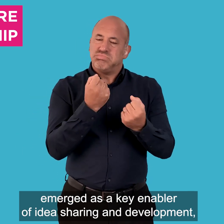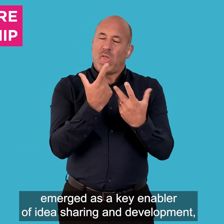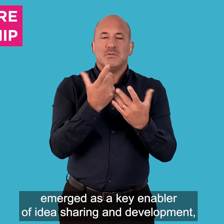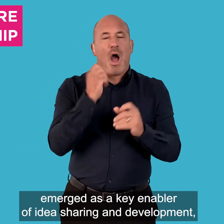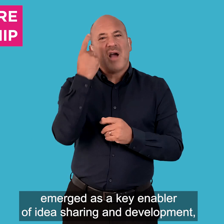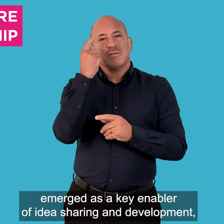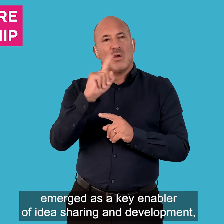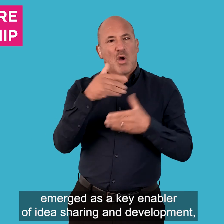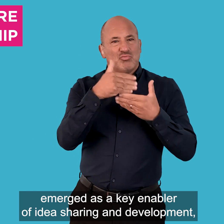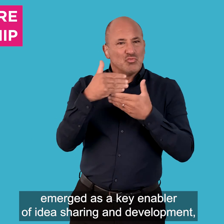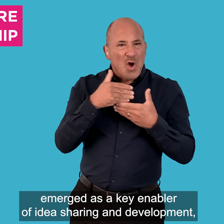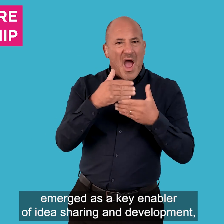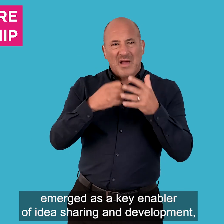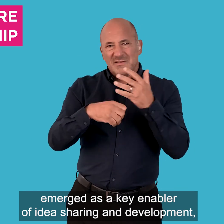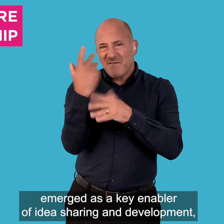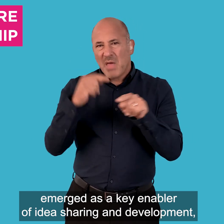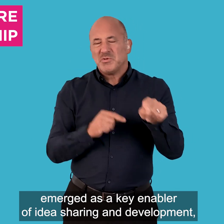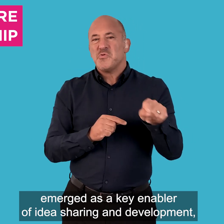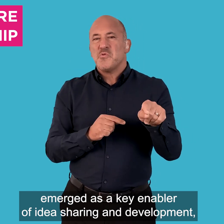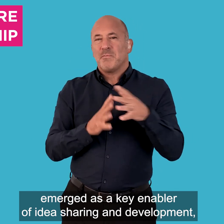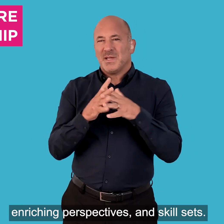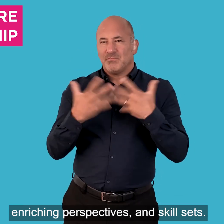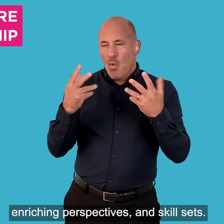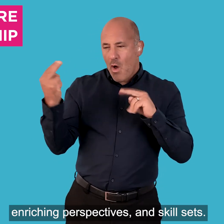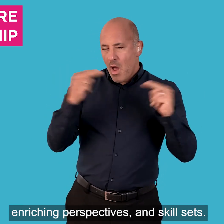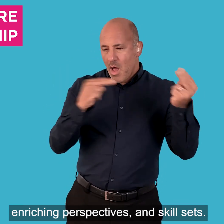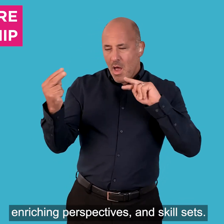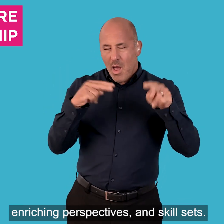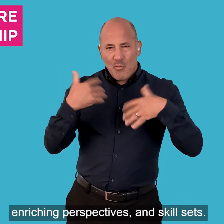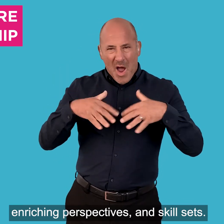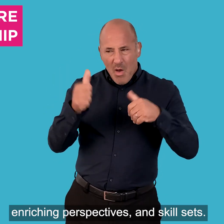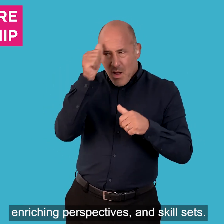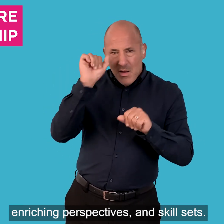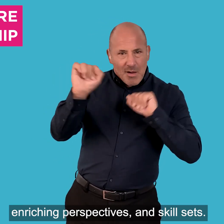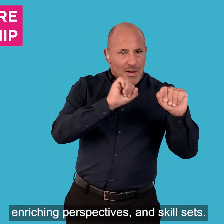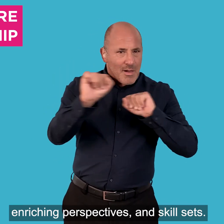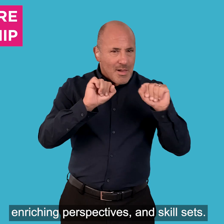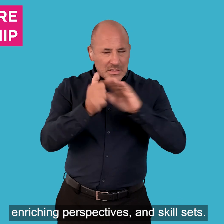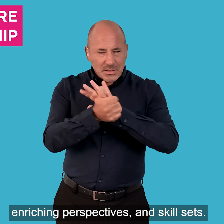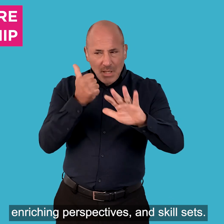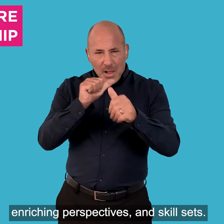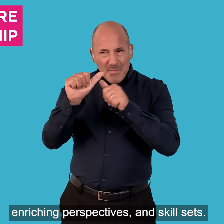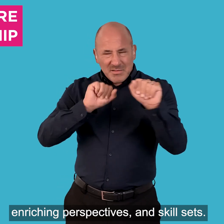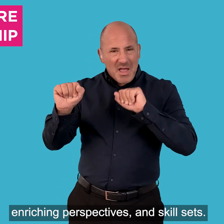emerged as a key enabler of idea sharing and development, enriching perspectives and skill sets.